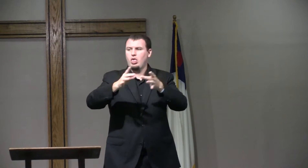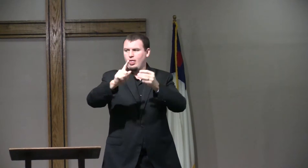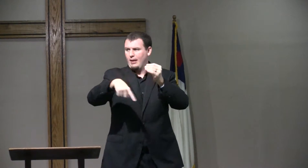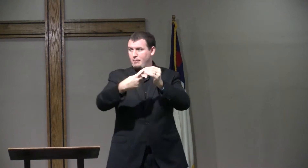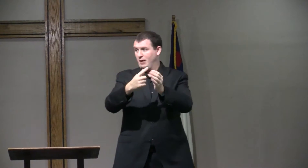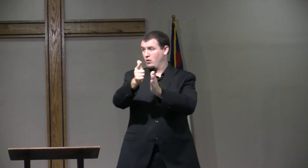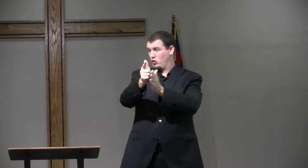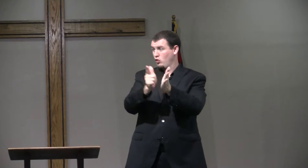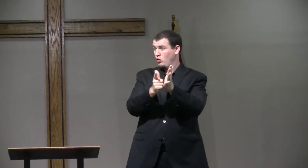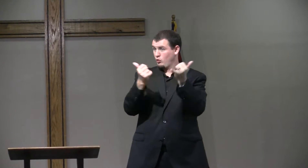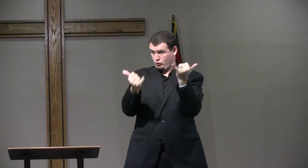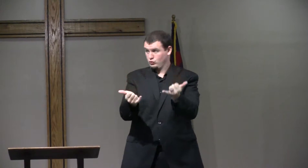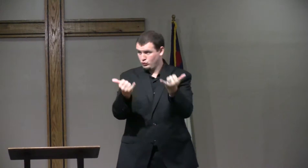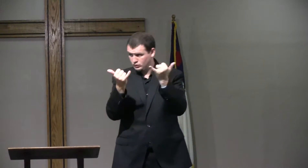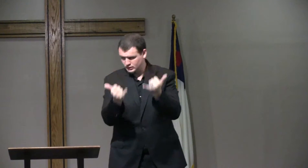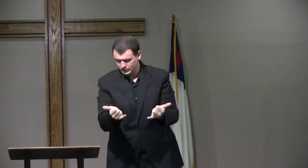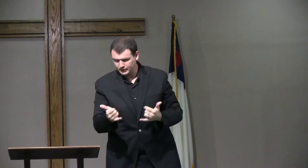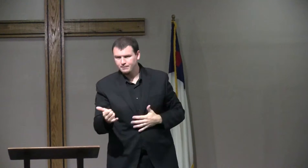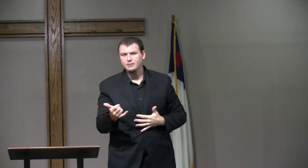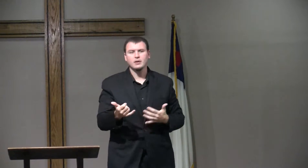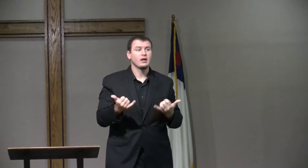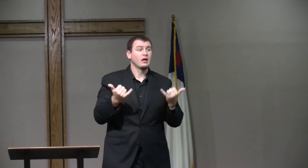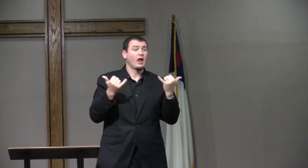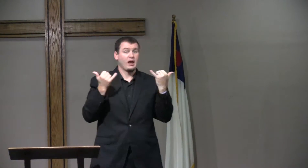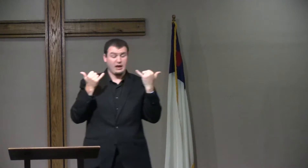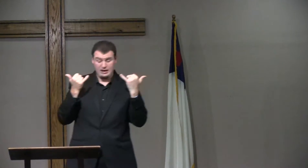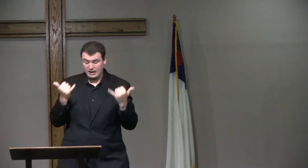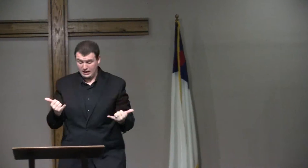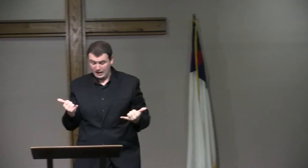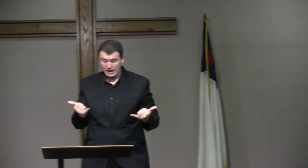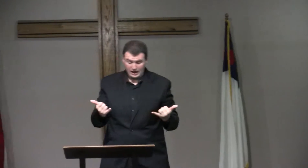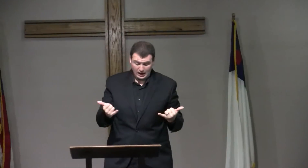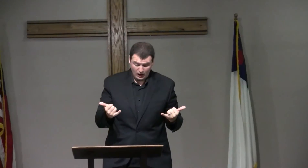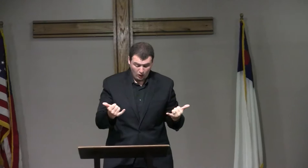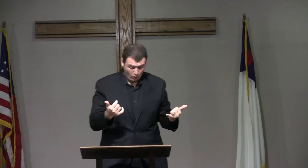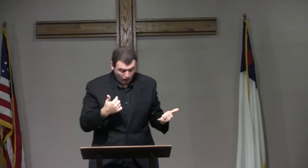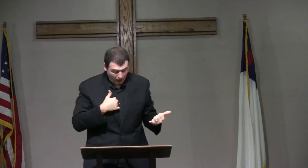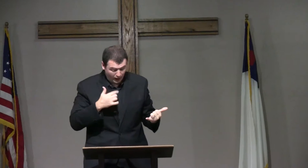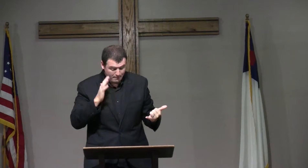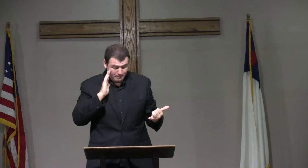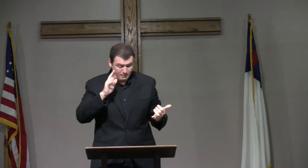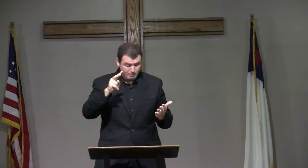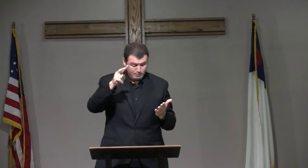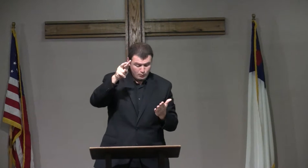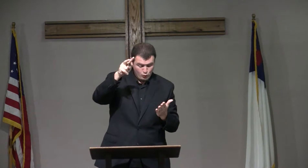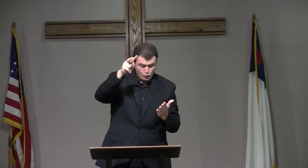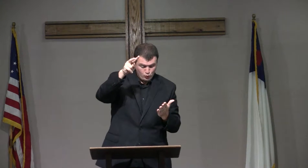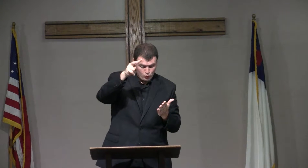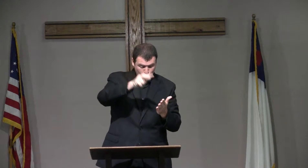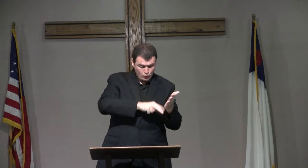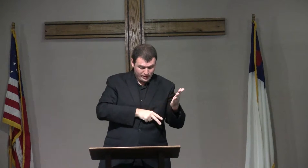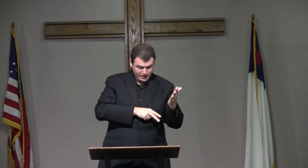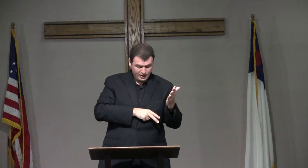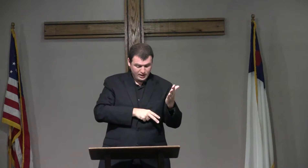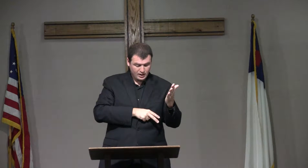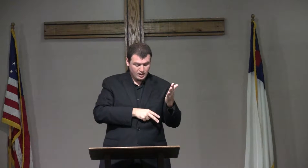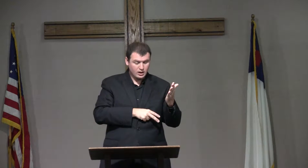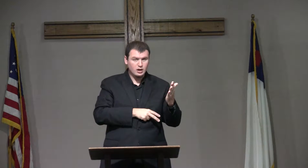Why? Because Jesus actually goes into talking about